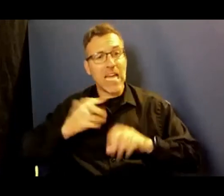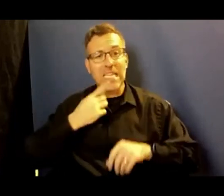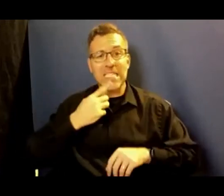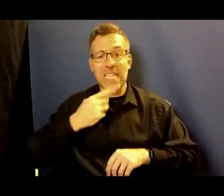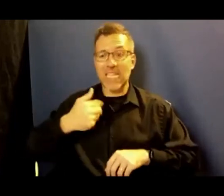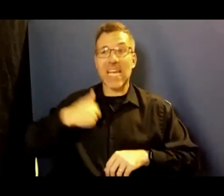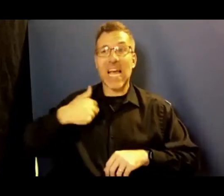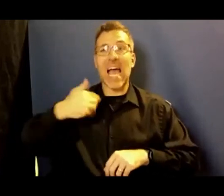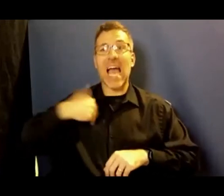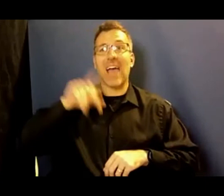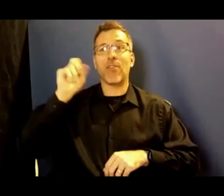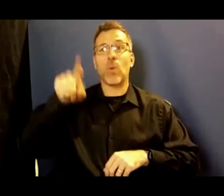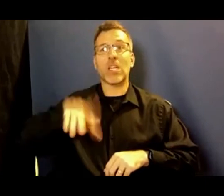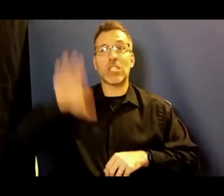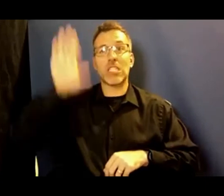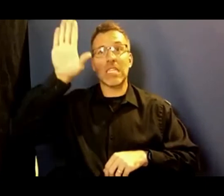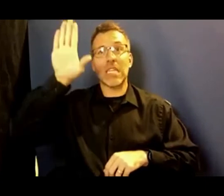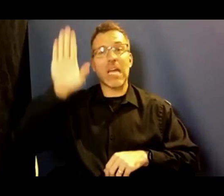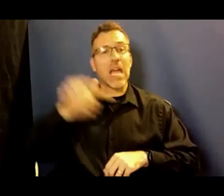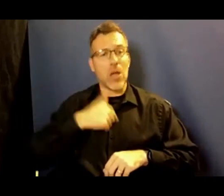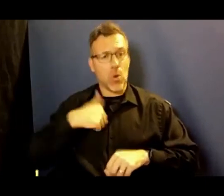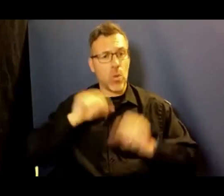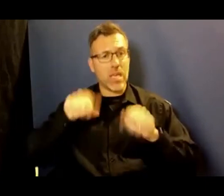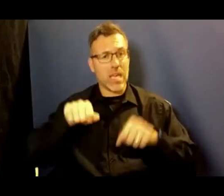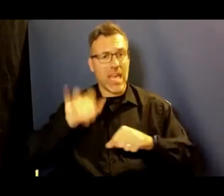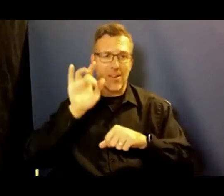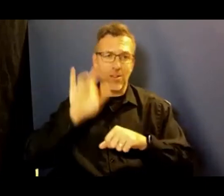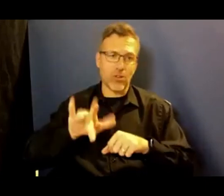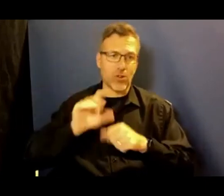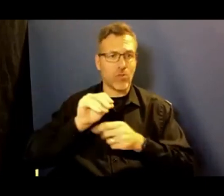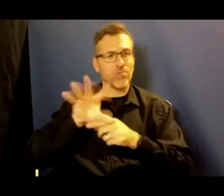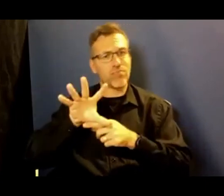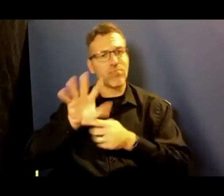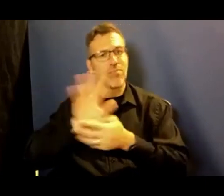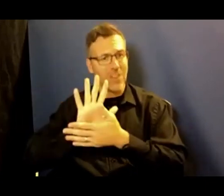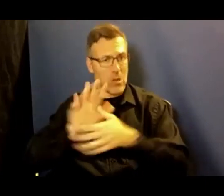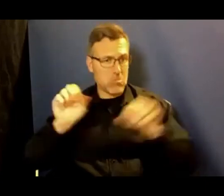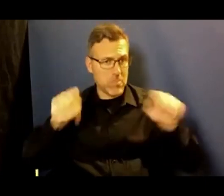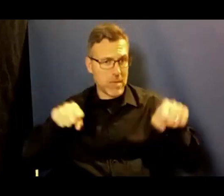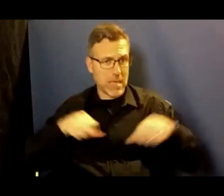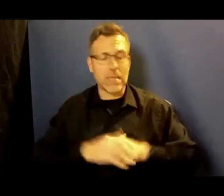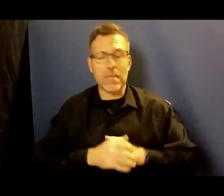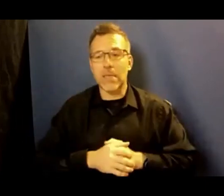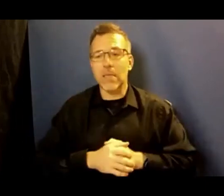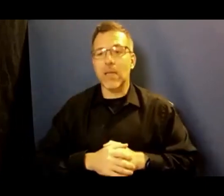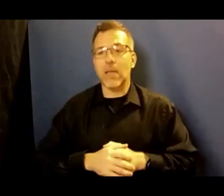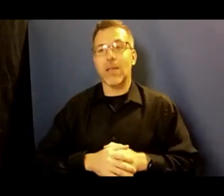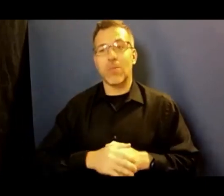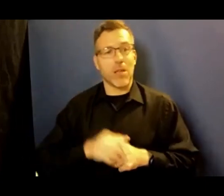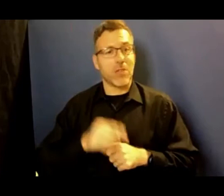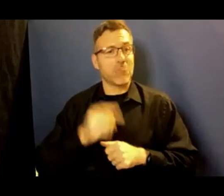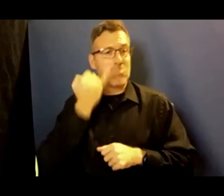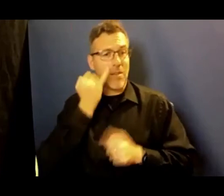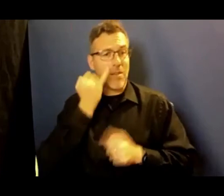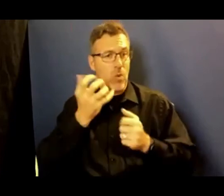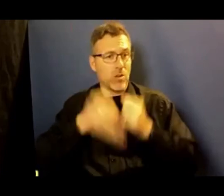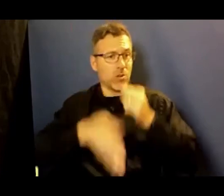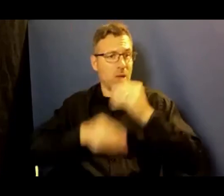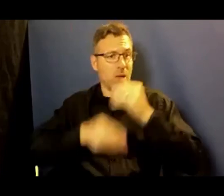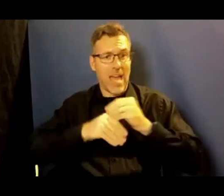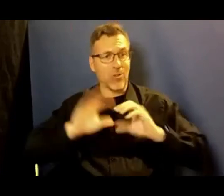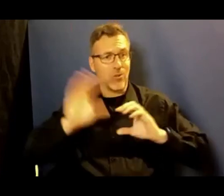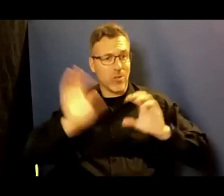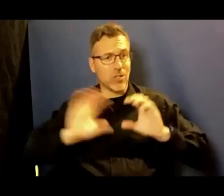and unmute to ask that question directly. But you can certainly be adding things to the chat if you want to in the meantime. Our